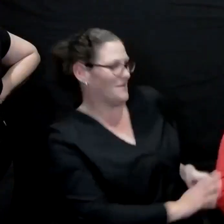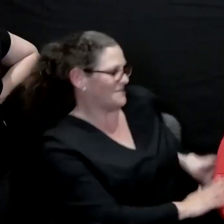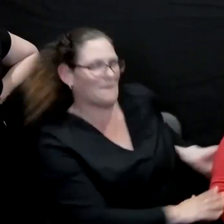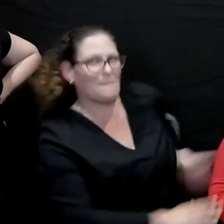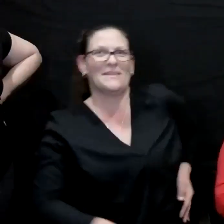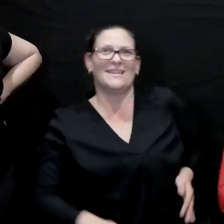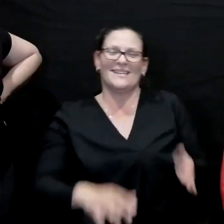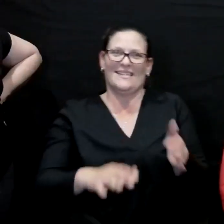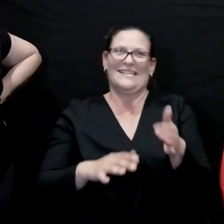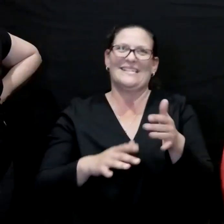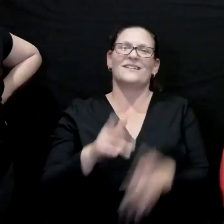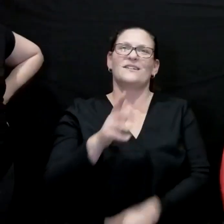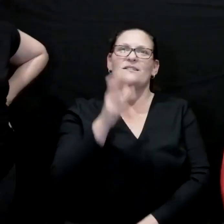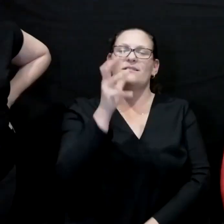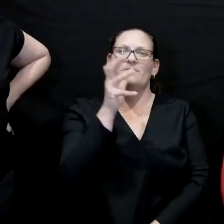moving seats.